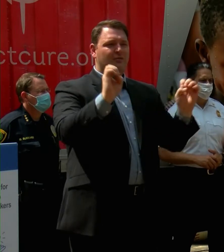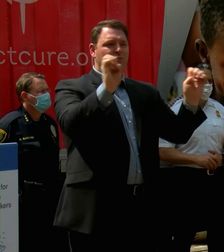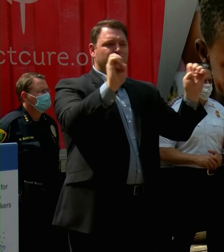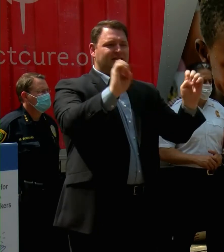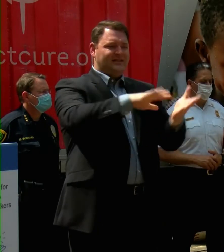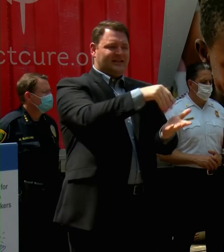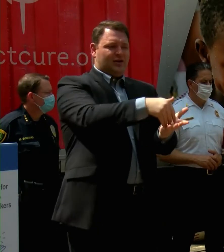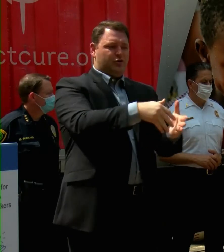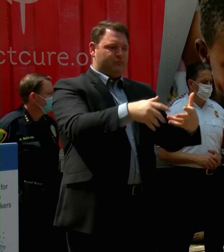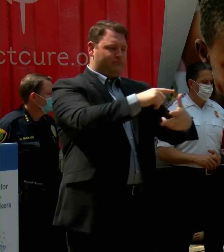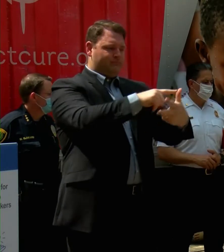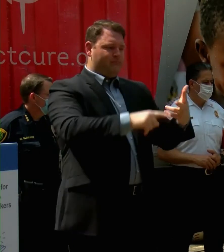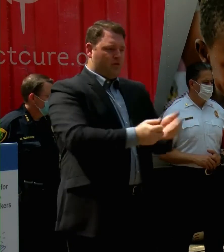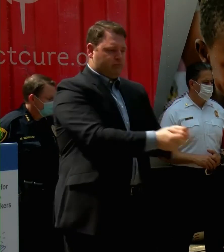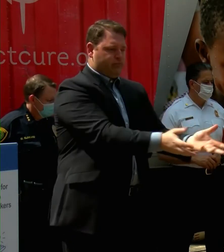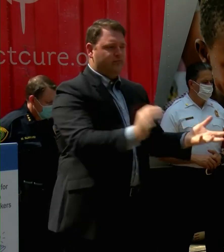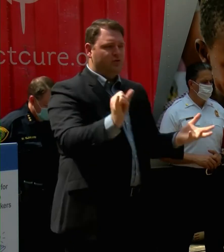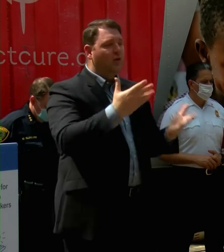generosity.